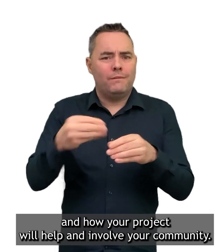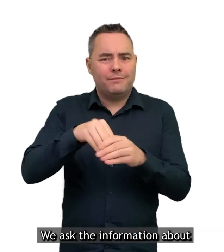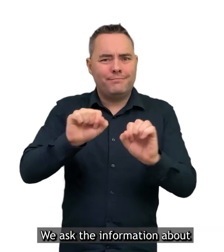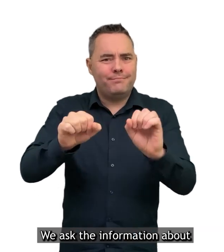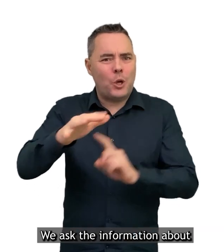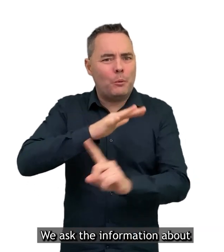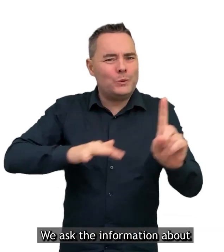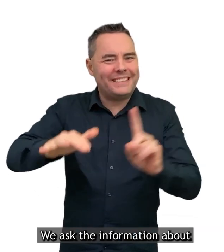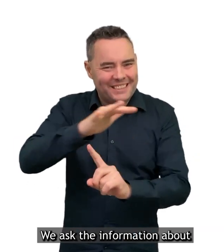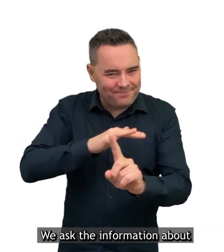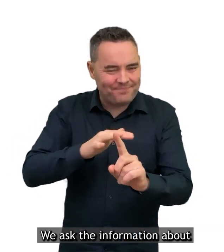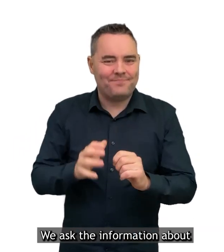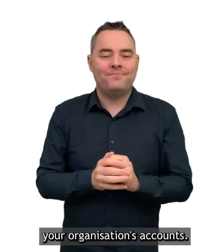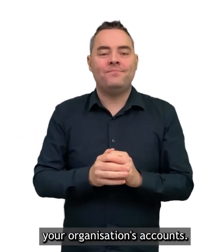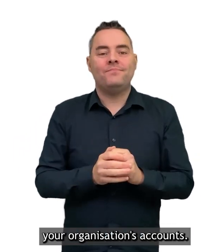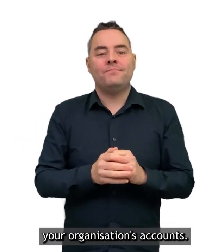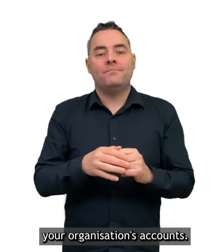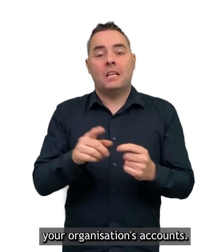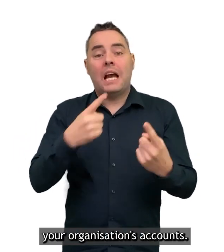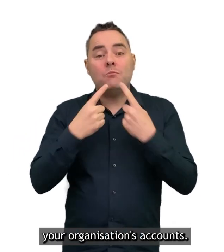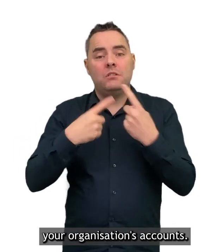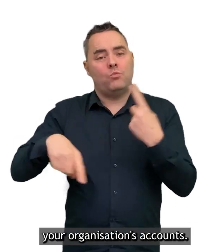We ask for information about your organisation's accounts.